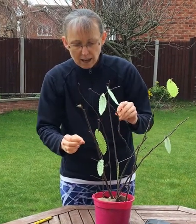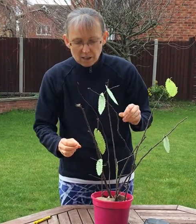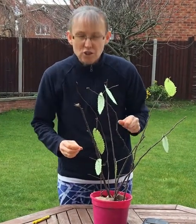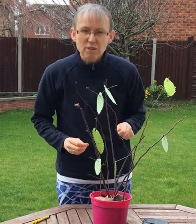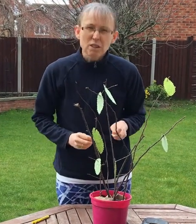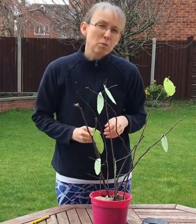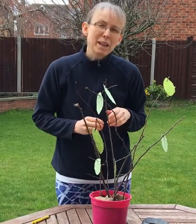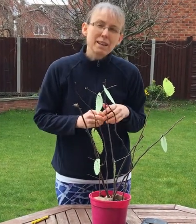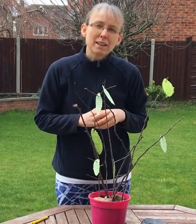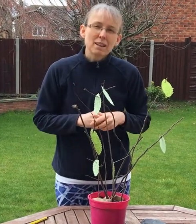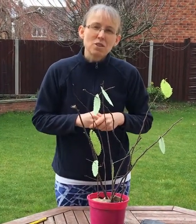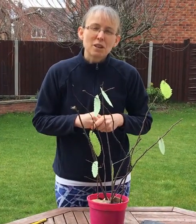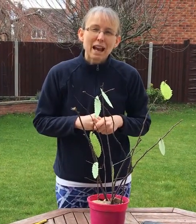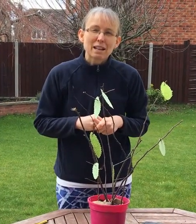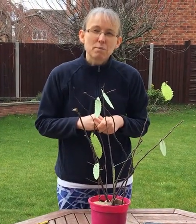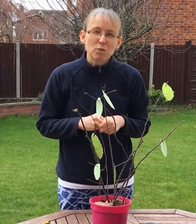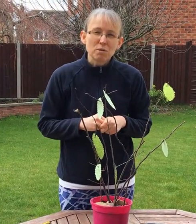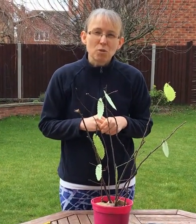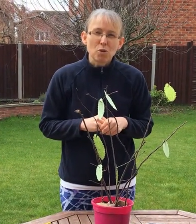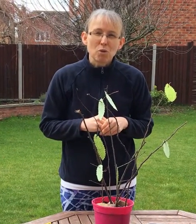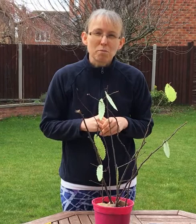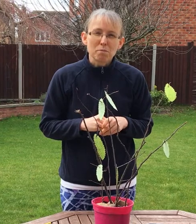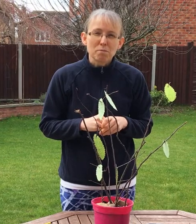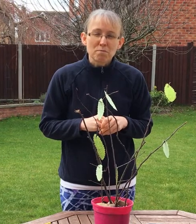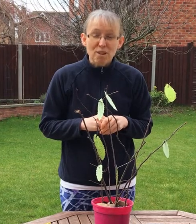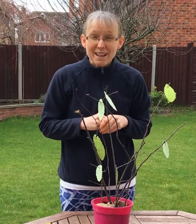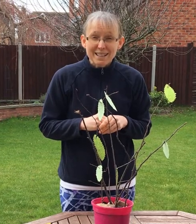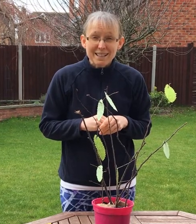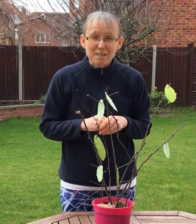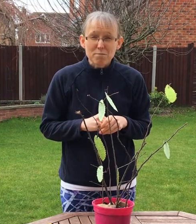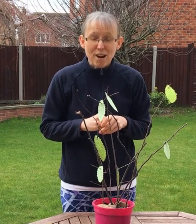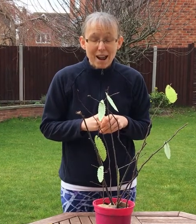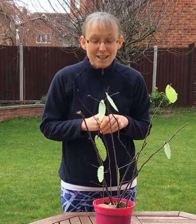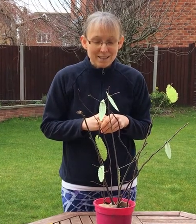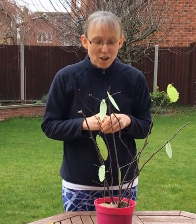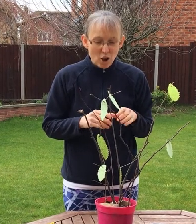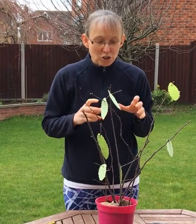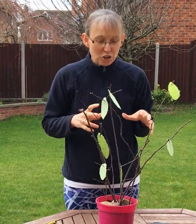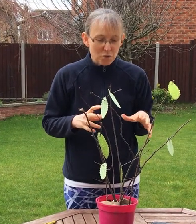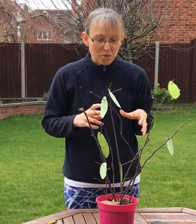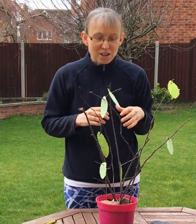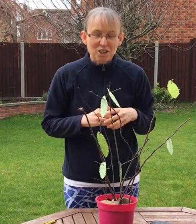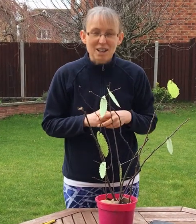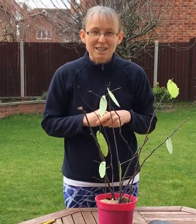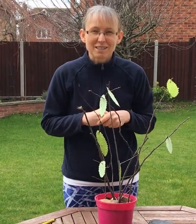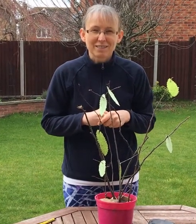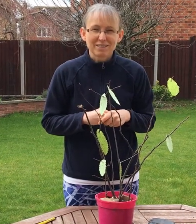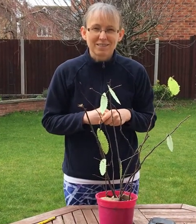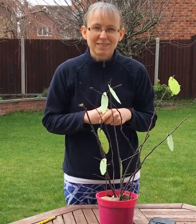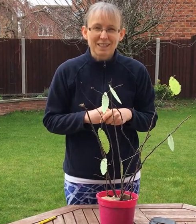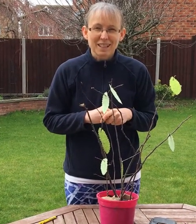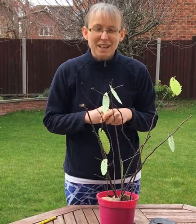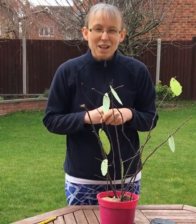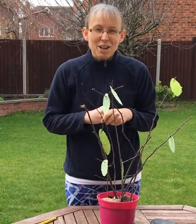And during the week, you can add more and more praises and prayers onto your branches.